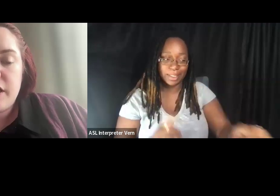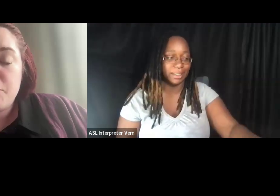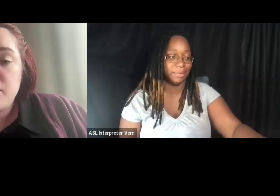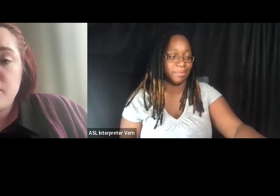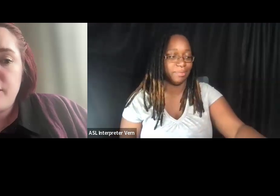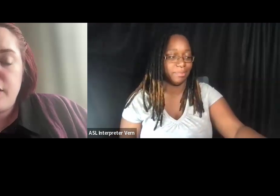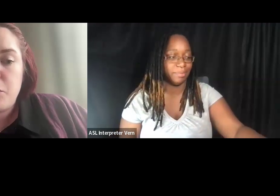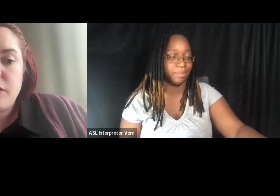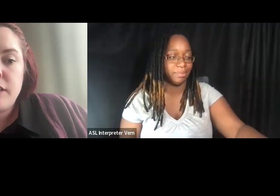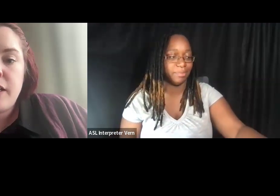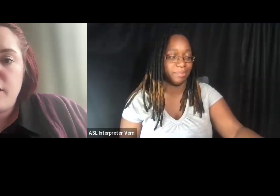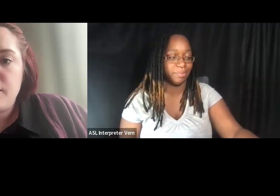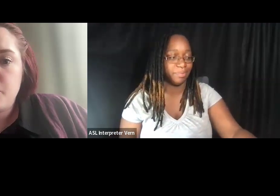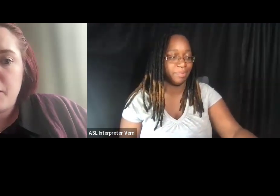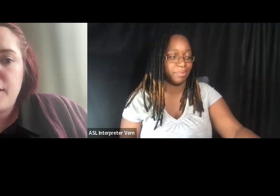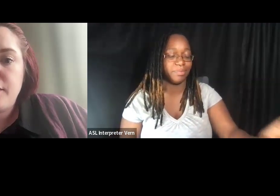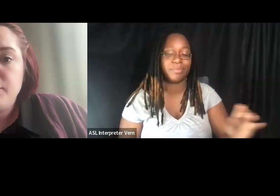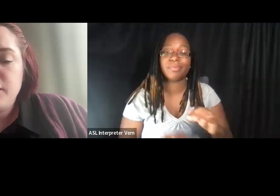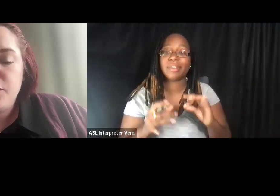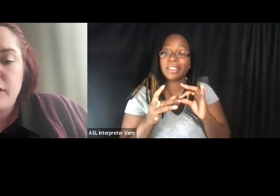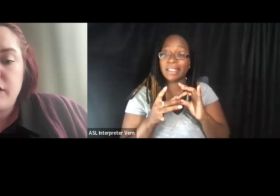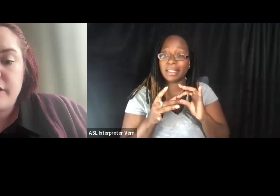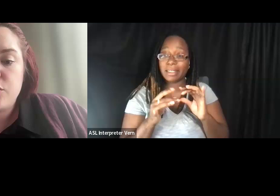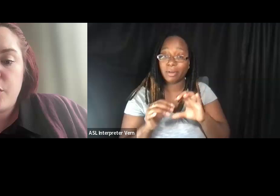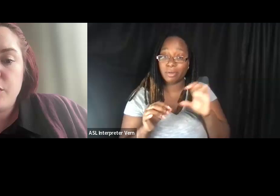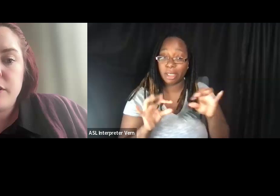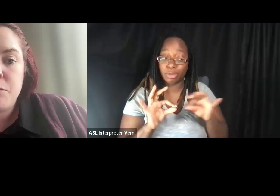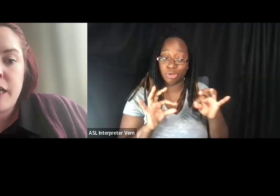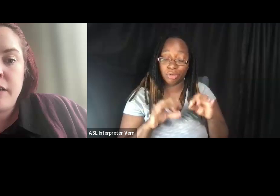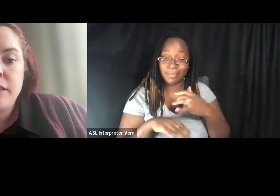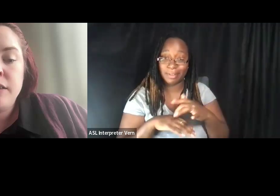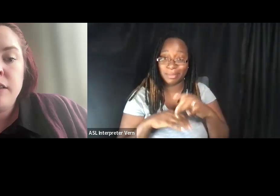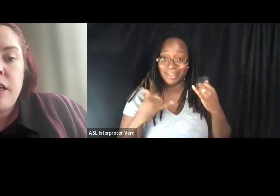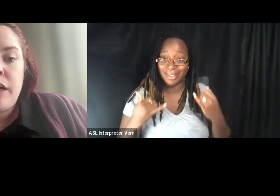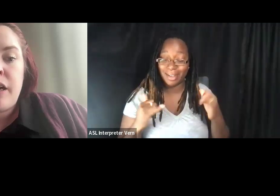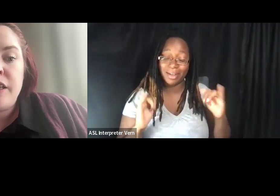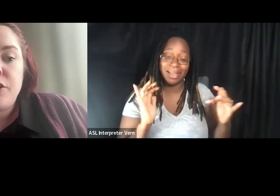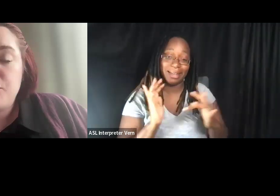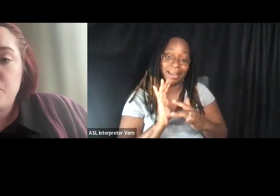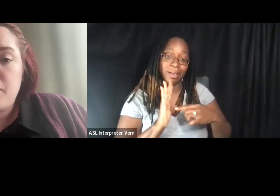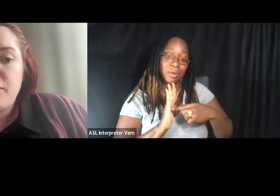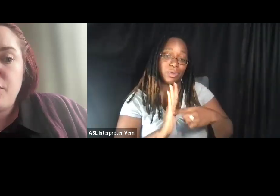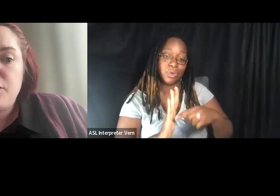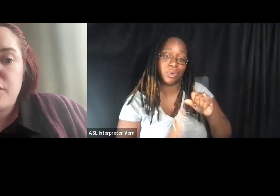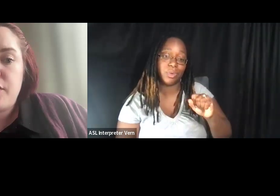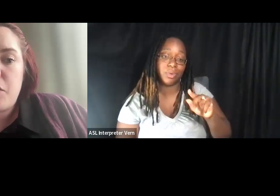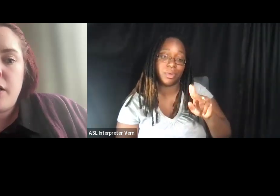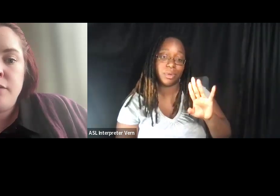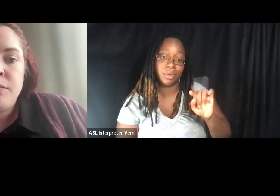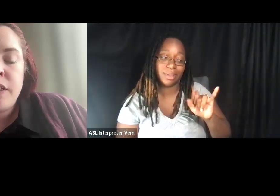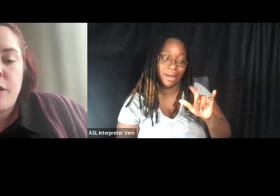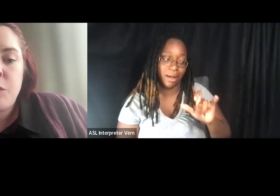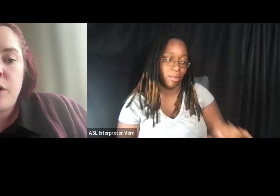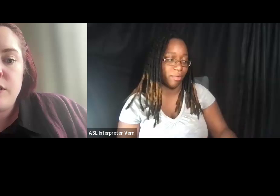Captions are available today on this webinar. You can click Show Subtitle in your Zoom menu to turn them